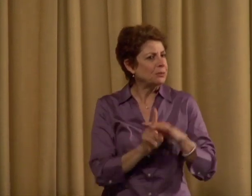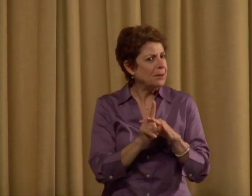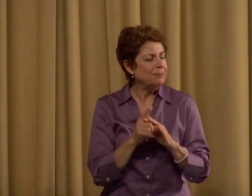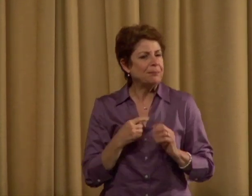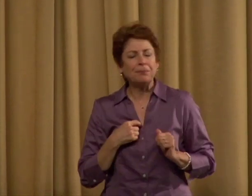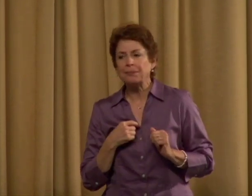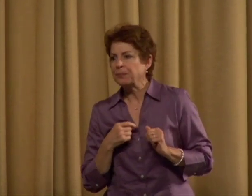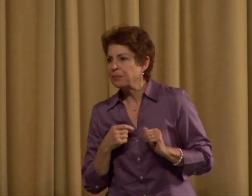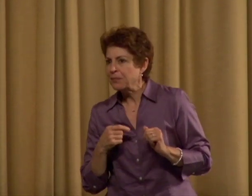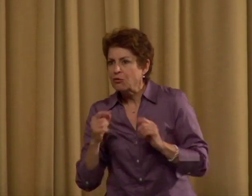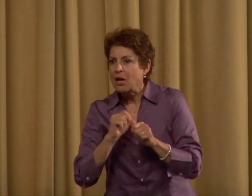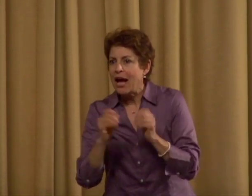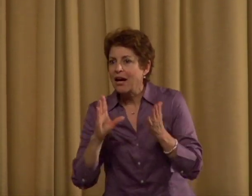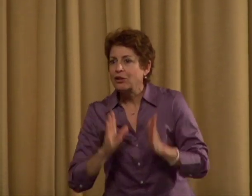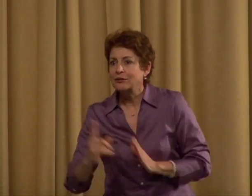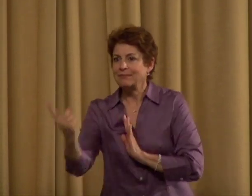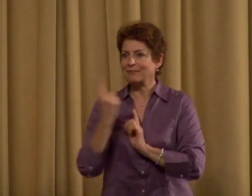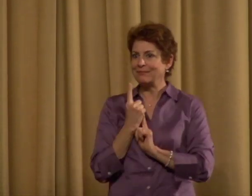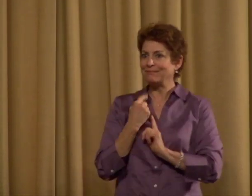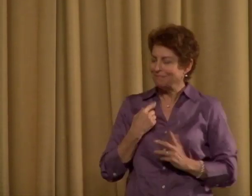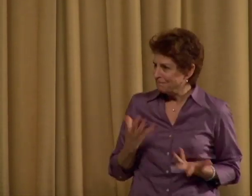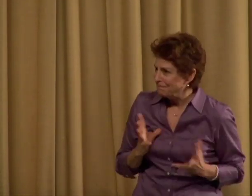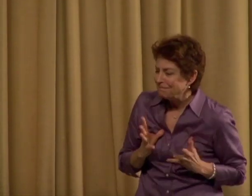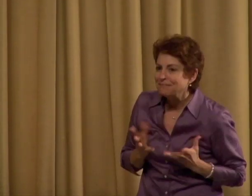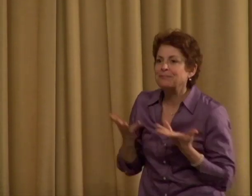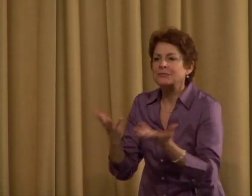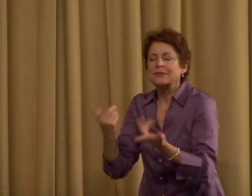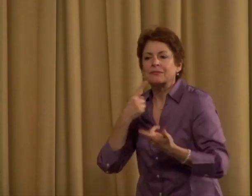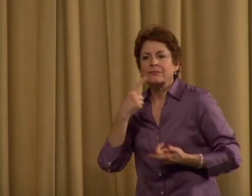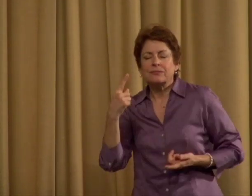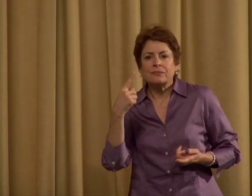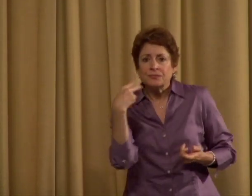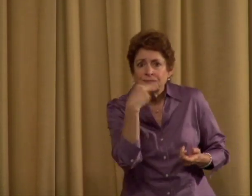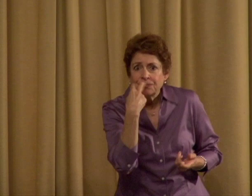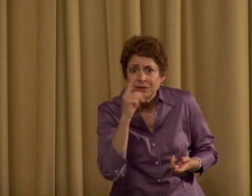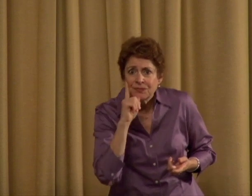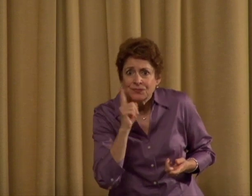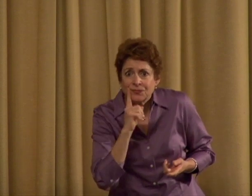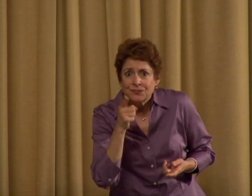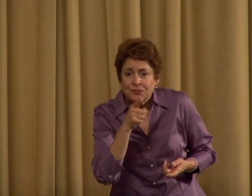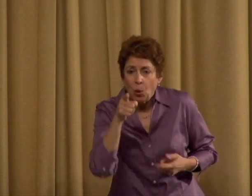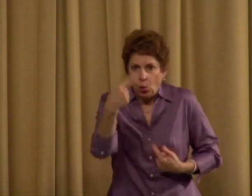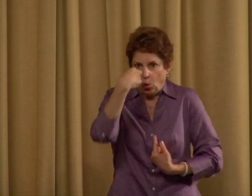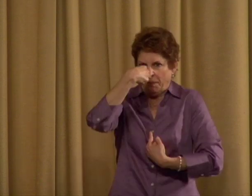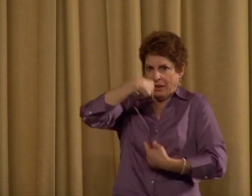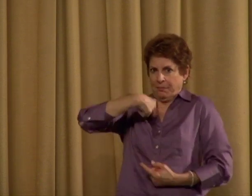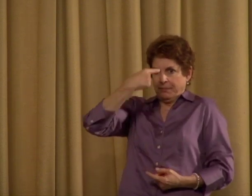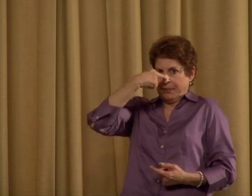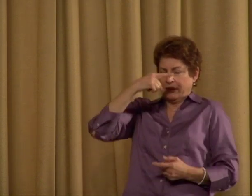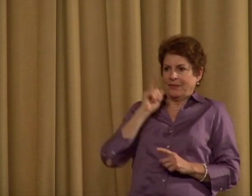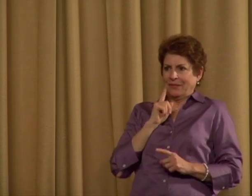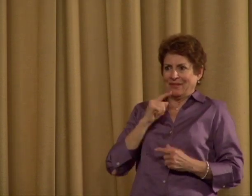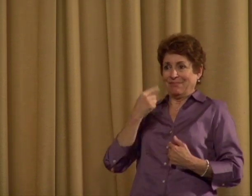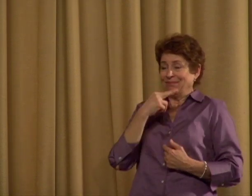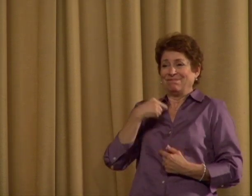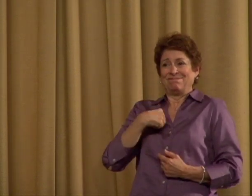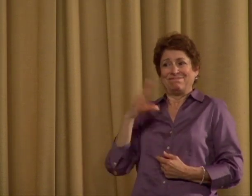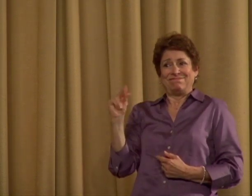house, to go advise, and so I showed up, and I was approached, and I said, okay, can you lip read? And I